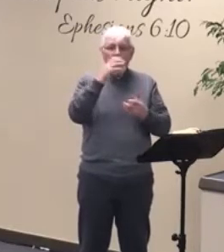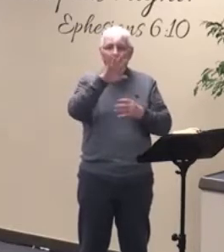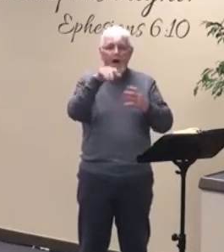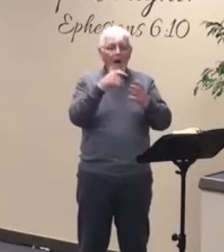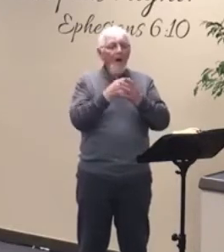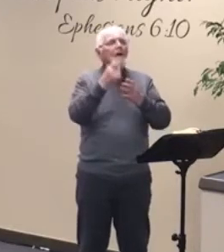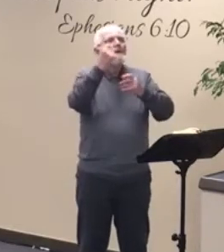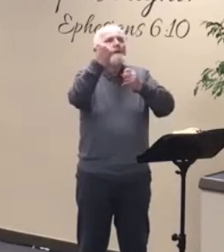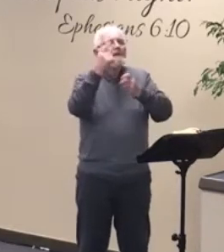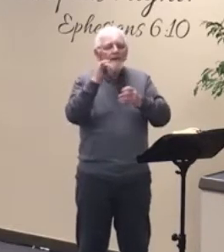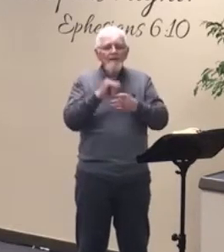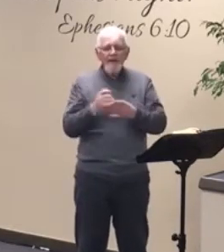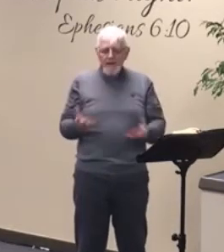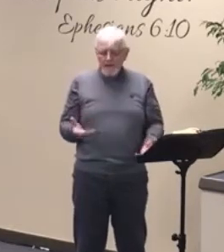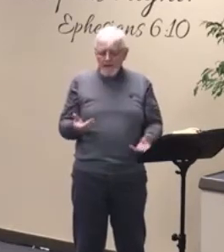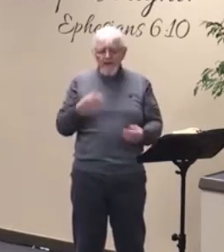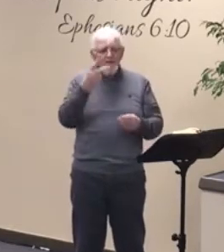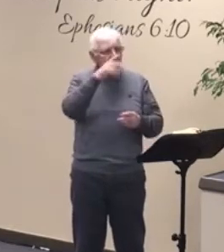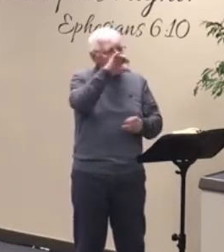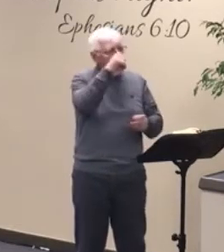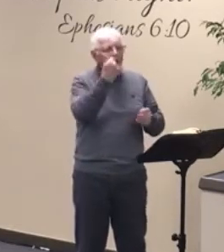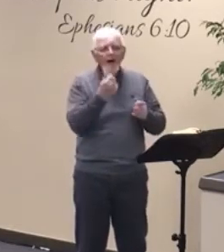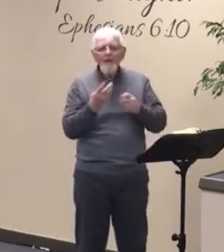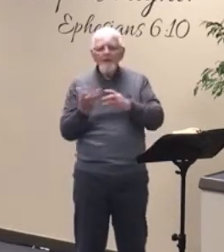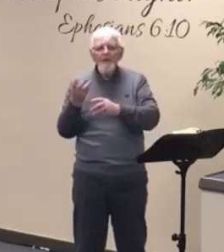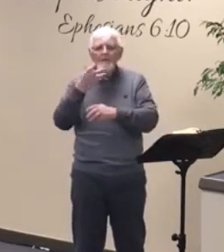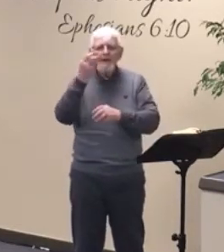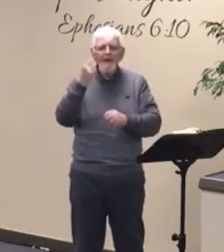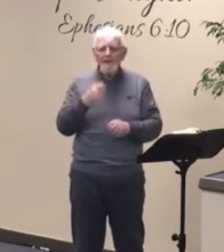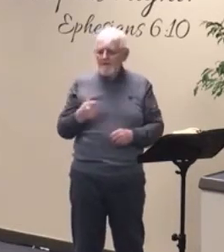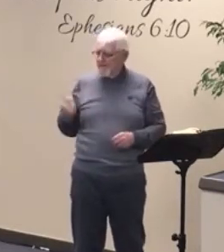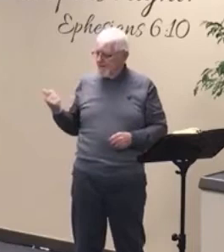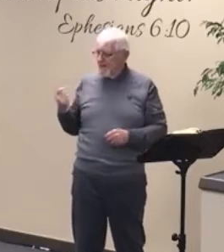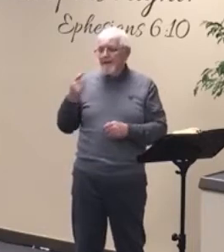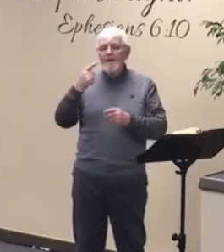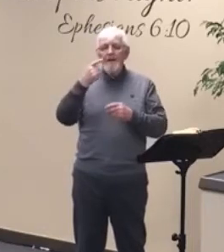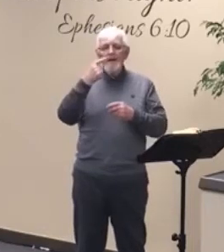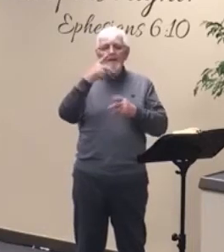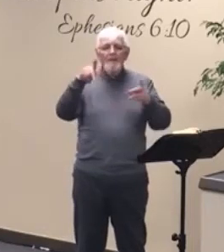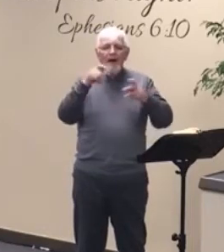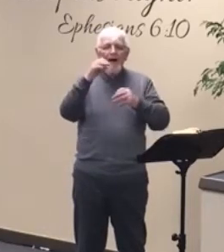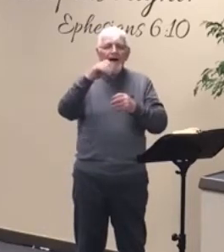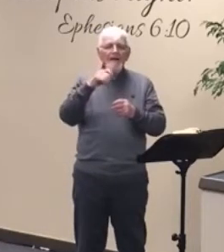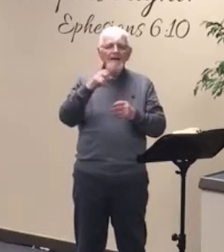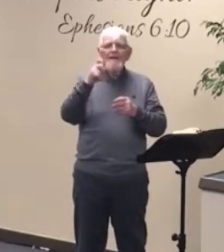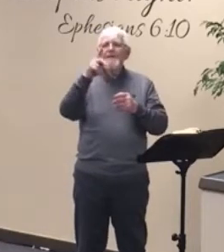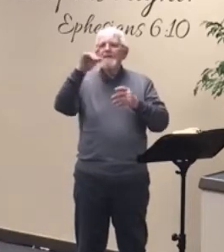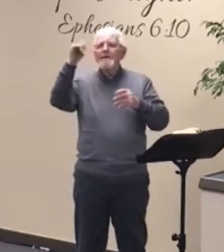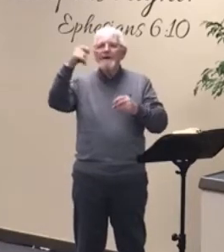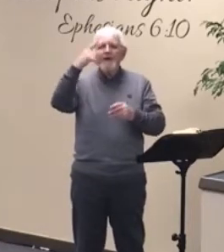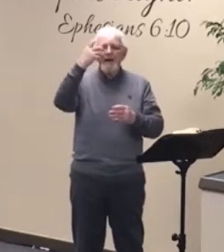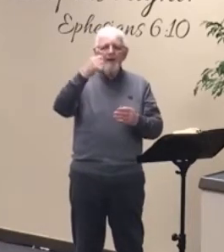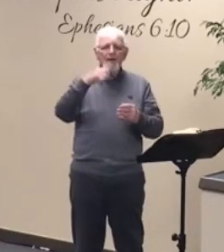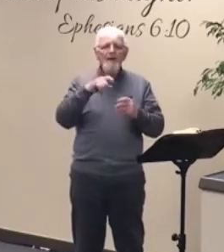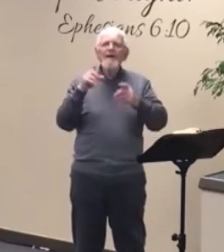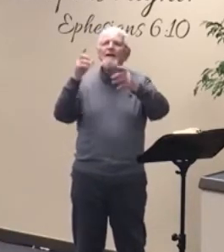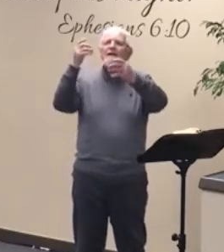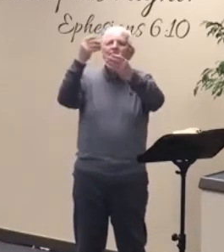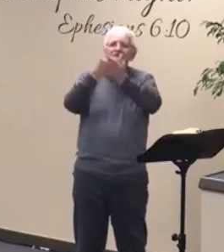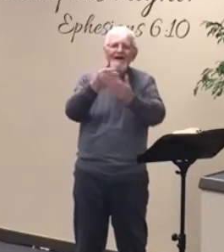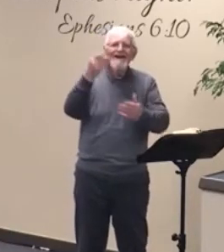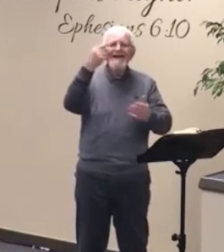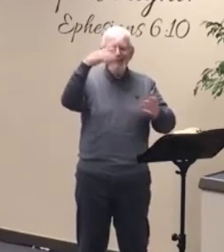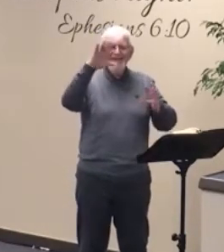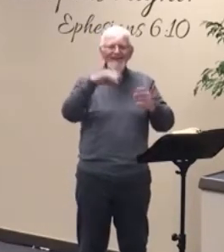down here, and I'm looking for something better. You see, Isaac, you're just a pie in the sky. Just want to get to heaven because you want to avoid the troubles. You got